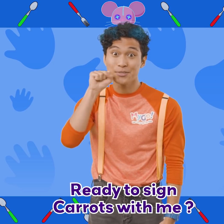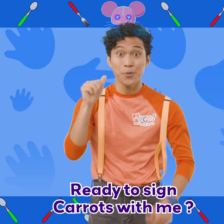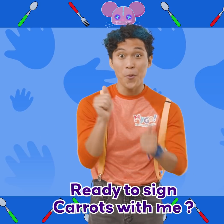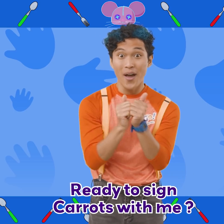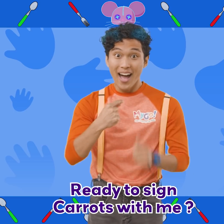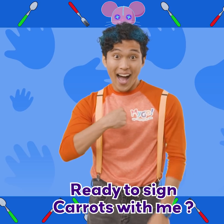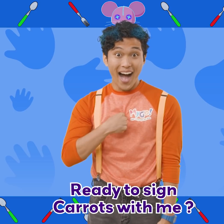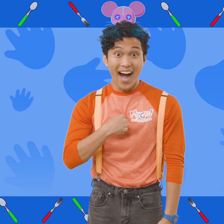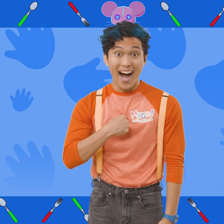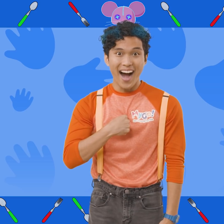me?